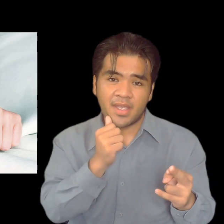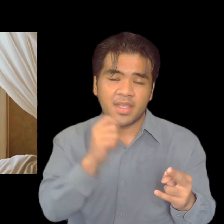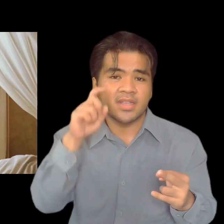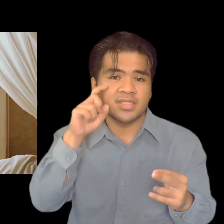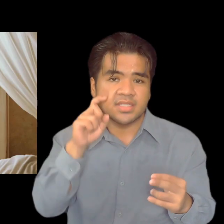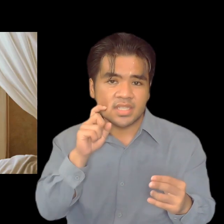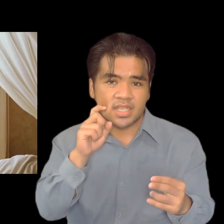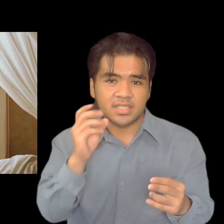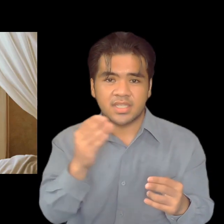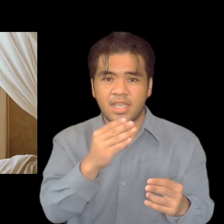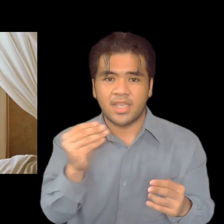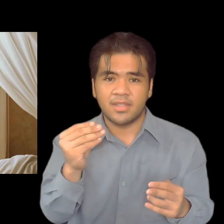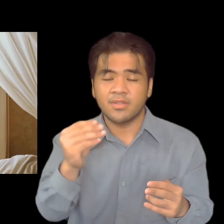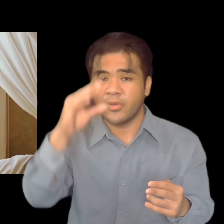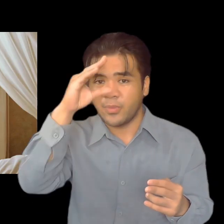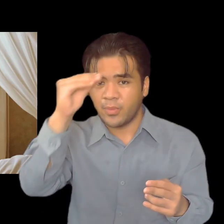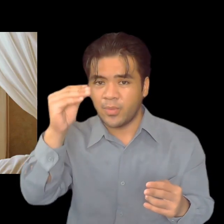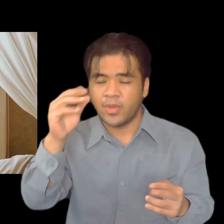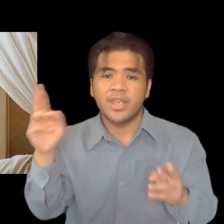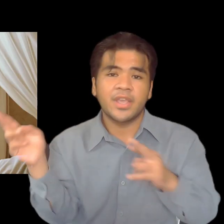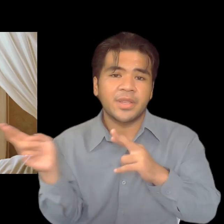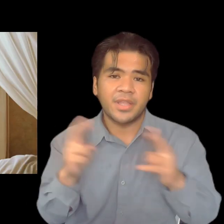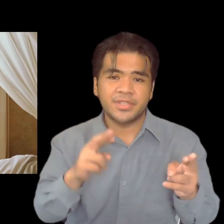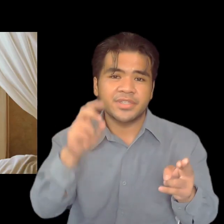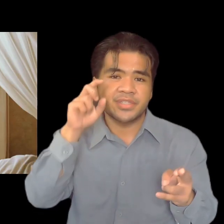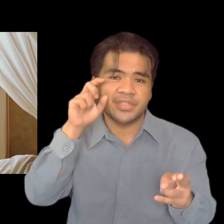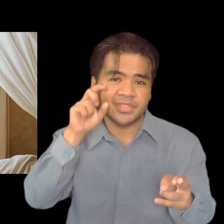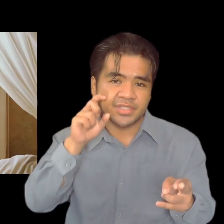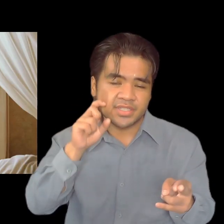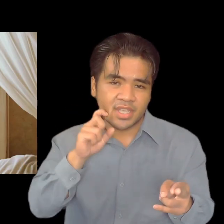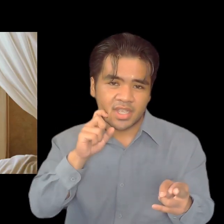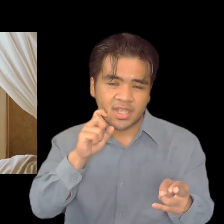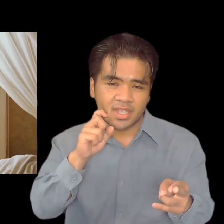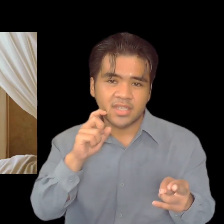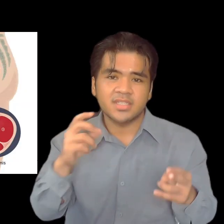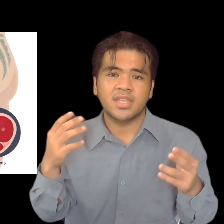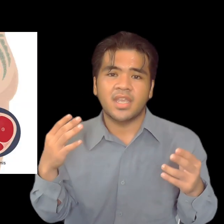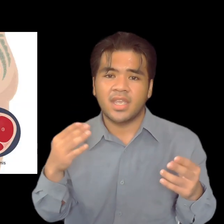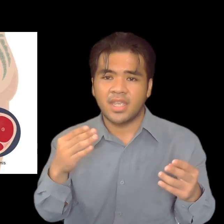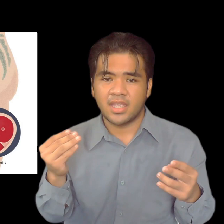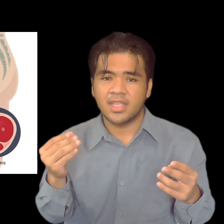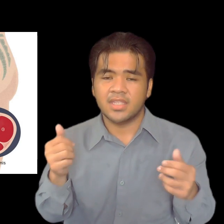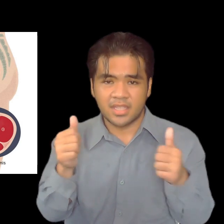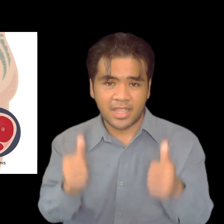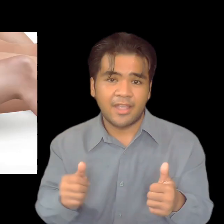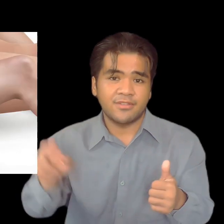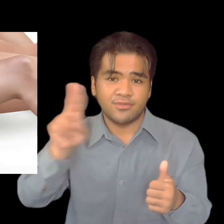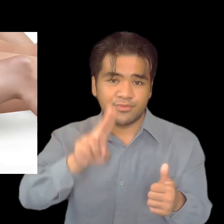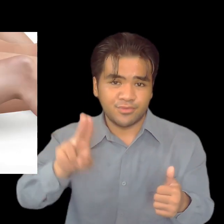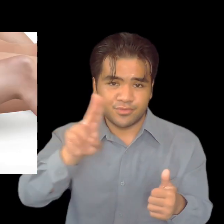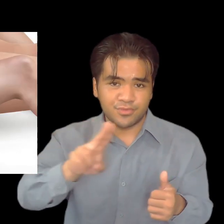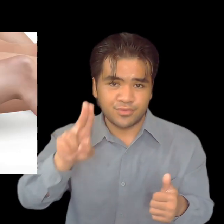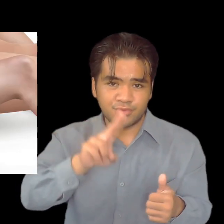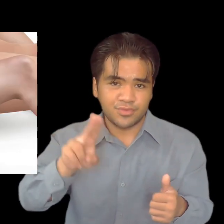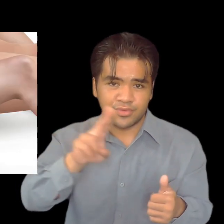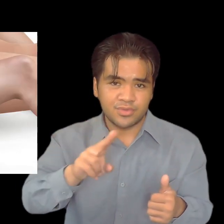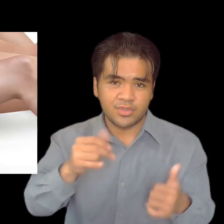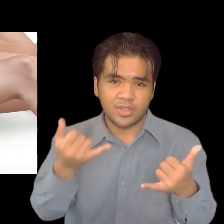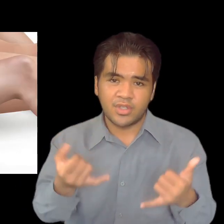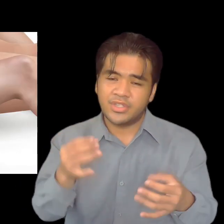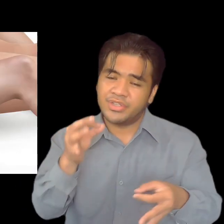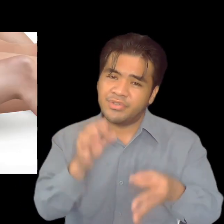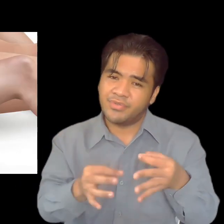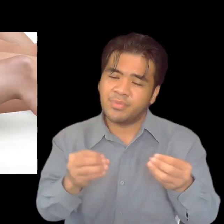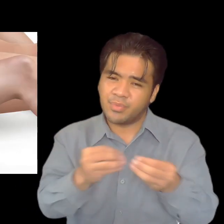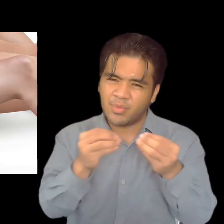penetration. Likewise, foreplay is also needed in order to arouse the man and make his penis erect so that vaginal penetration